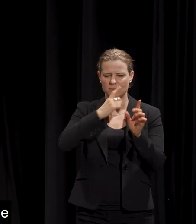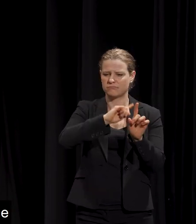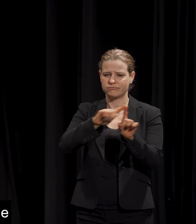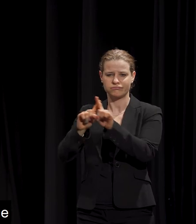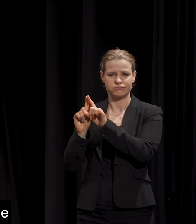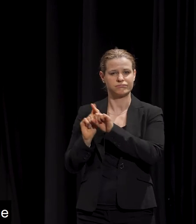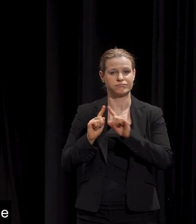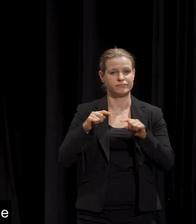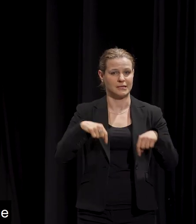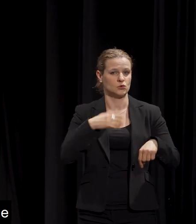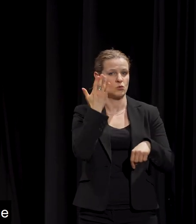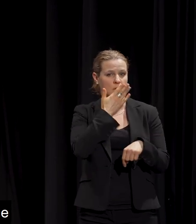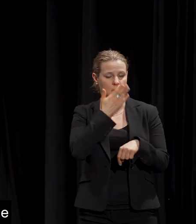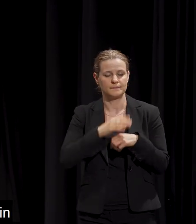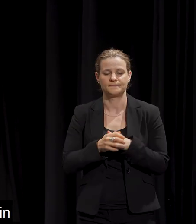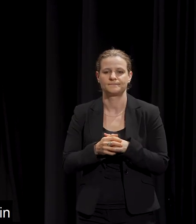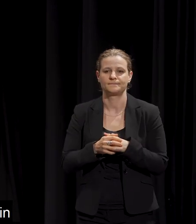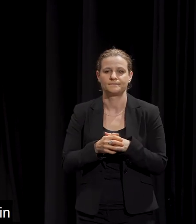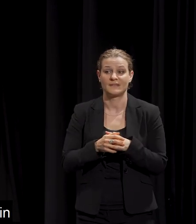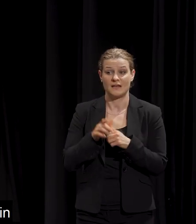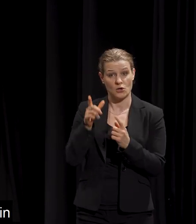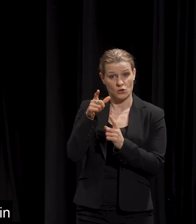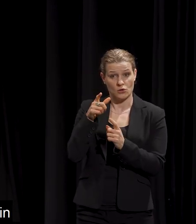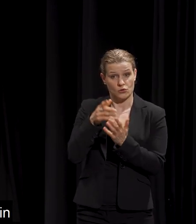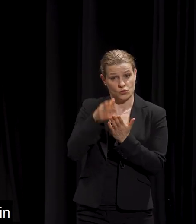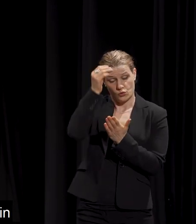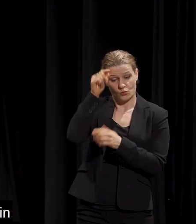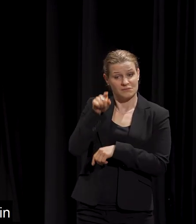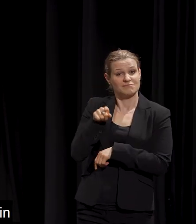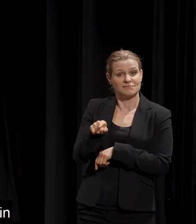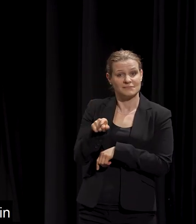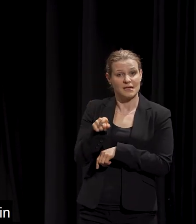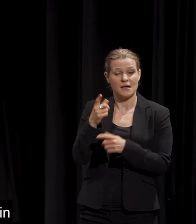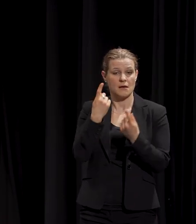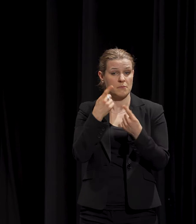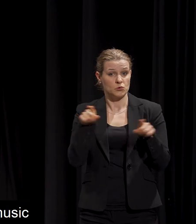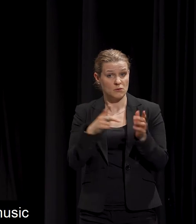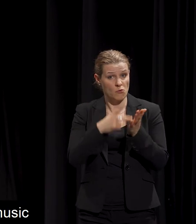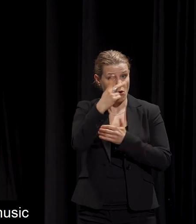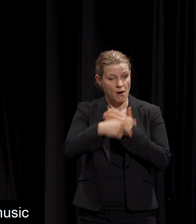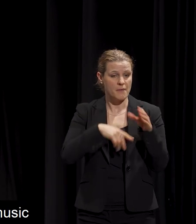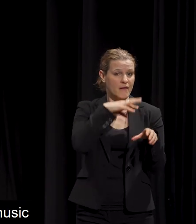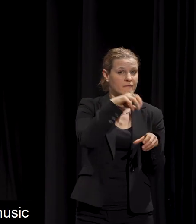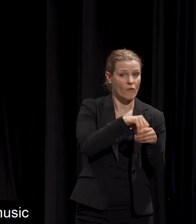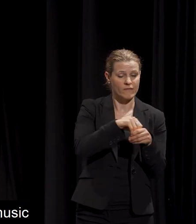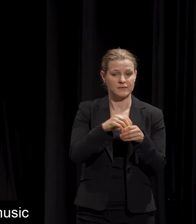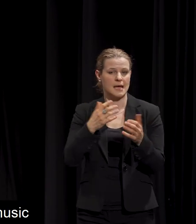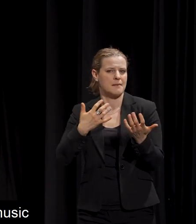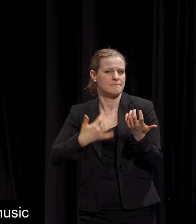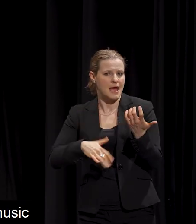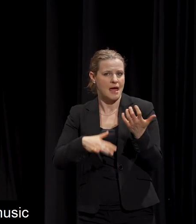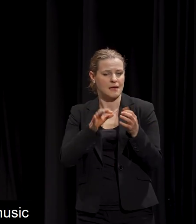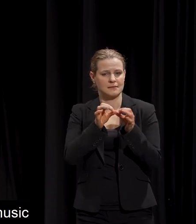college. Of particular note is this student's participation in the instrumental music programme, band and